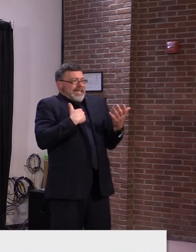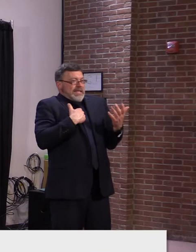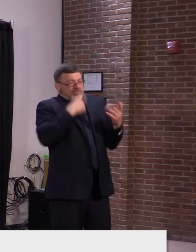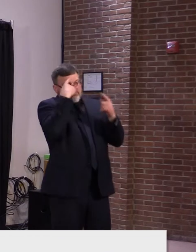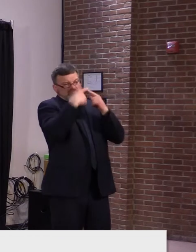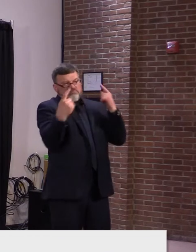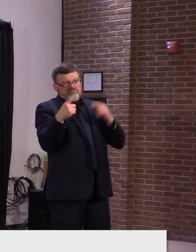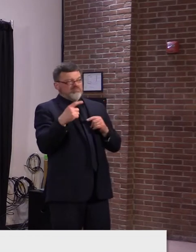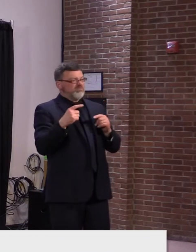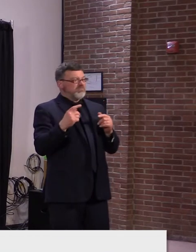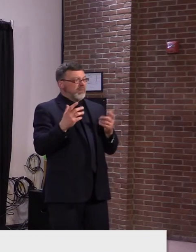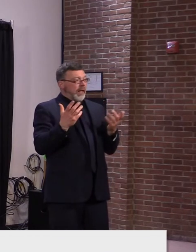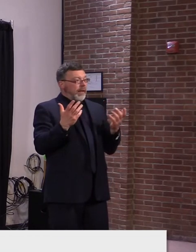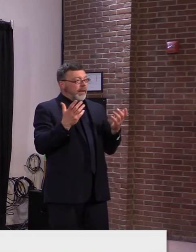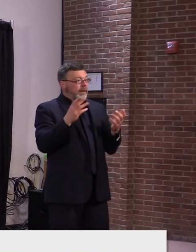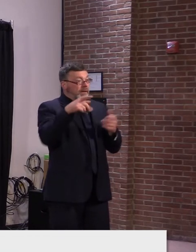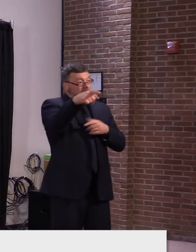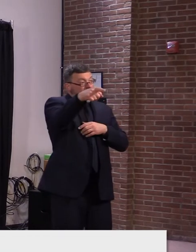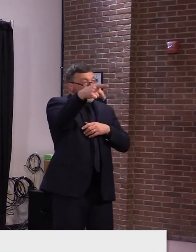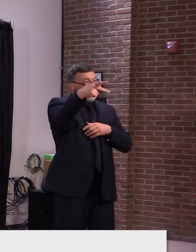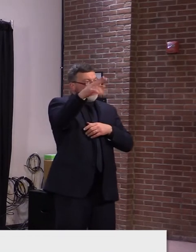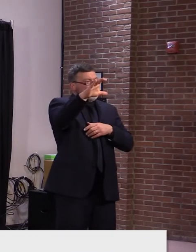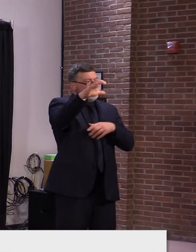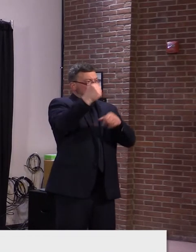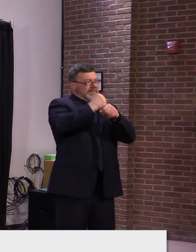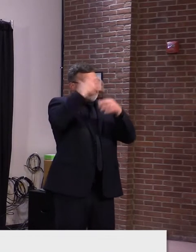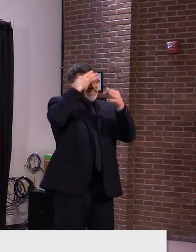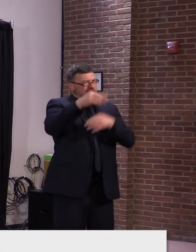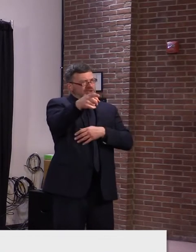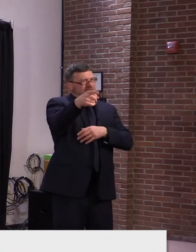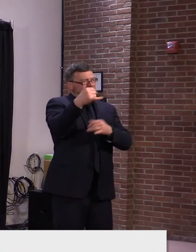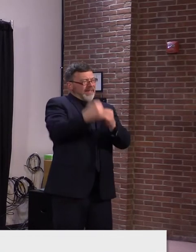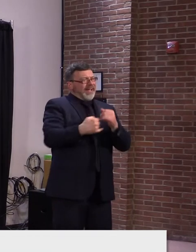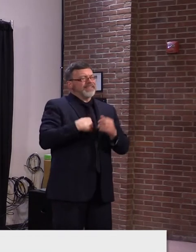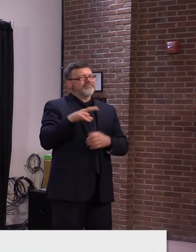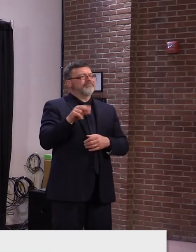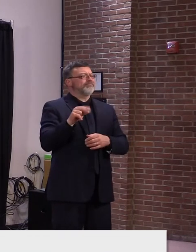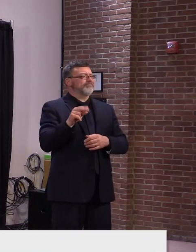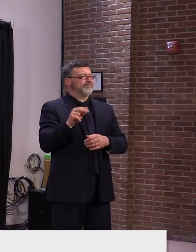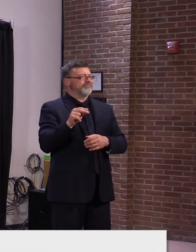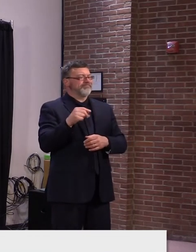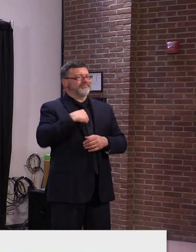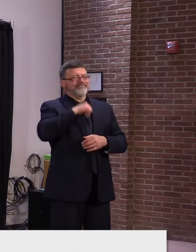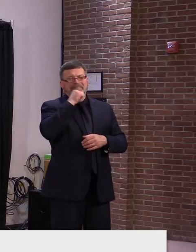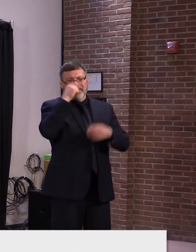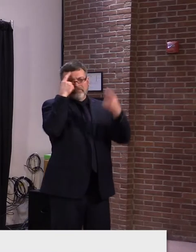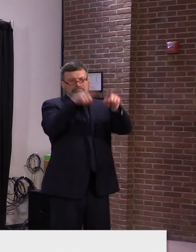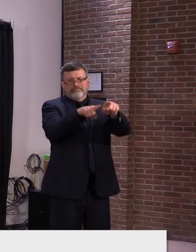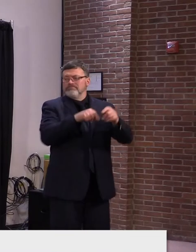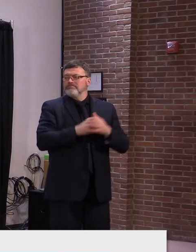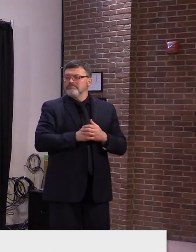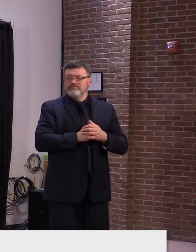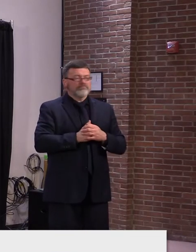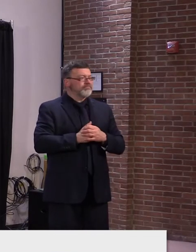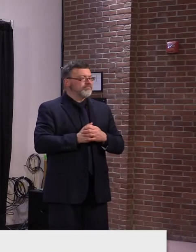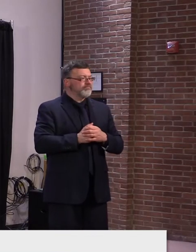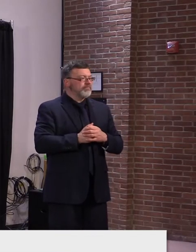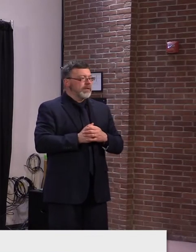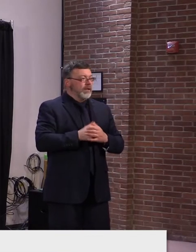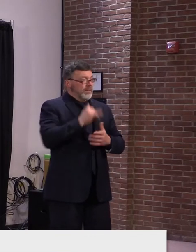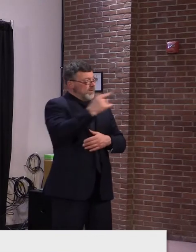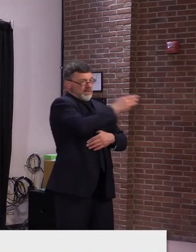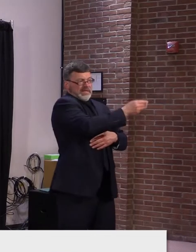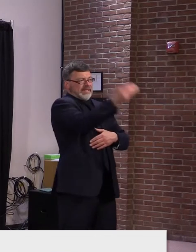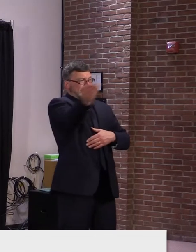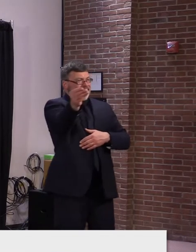to having the PUC be the final destination of that decision making. I think it should come back, regardless of